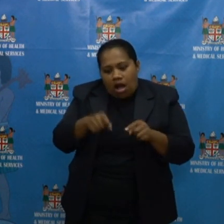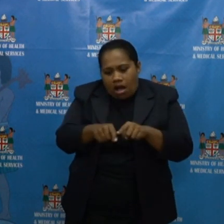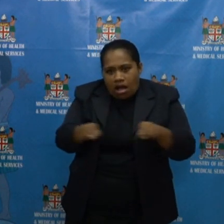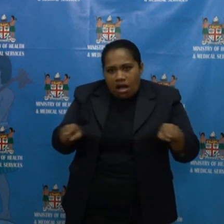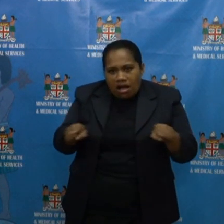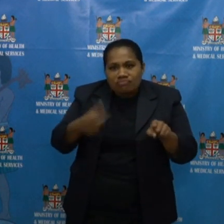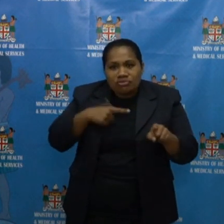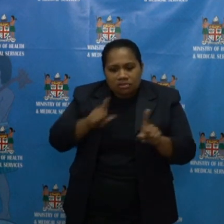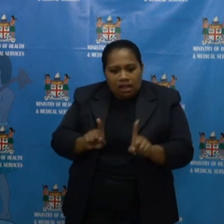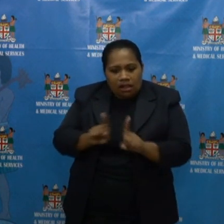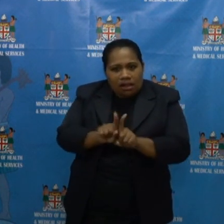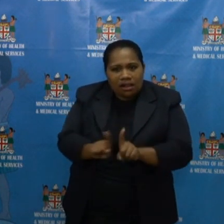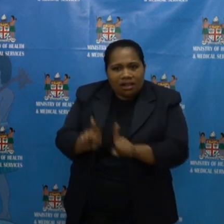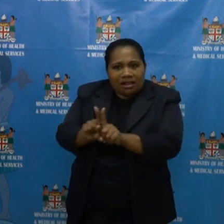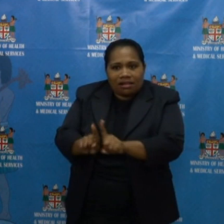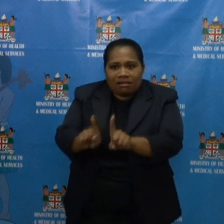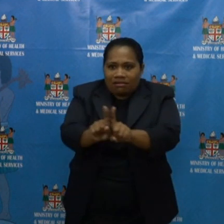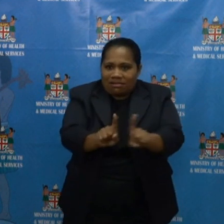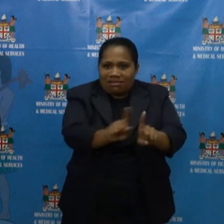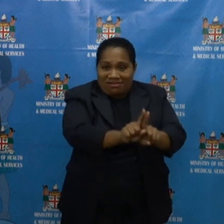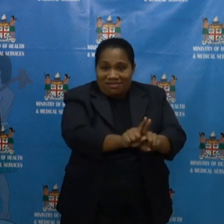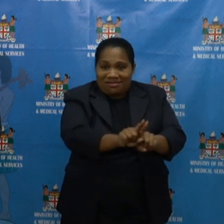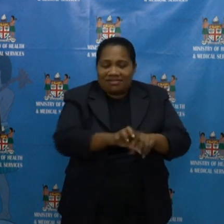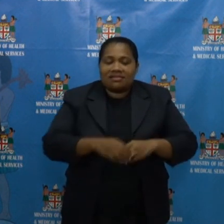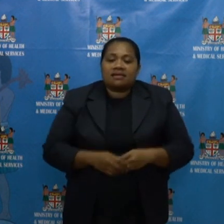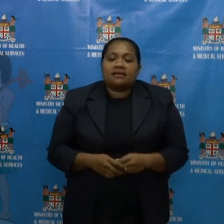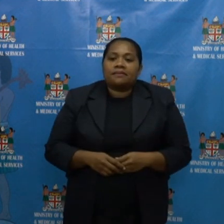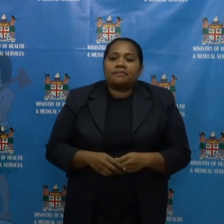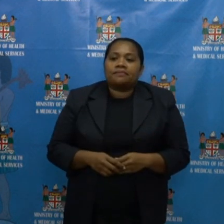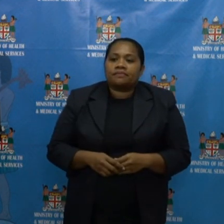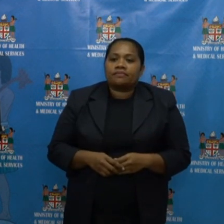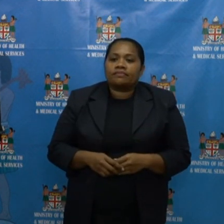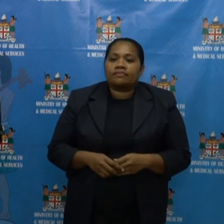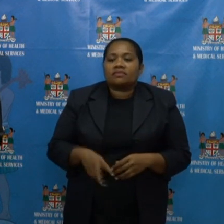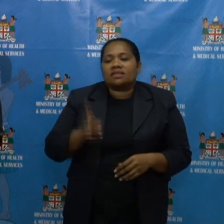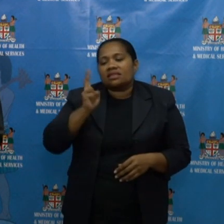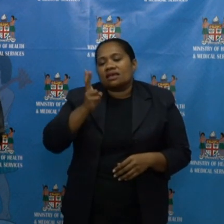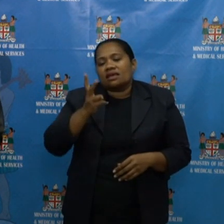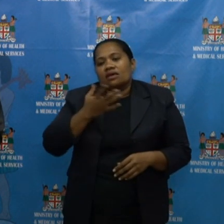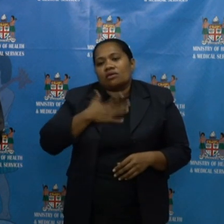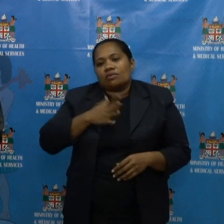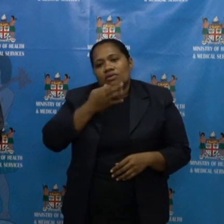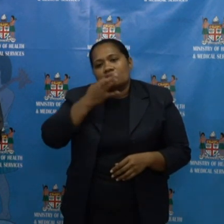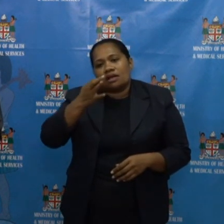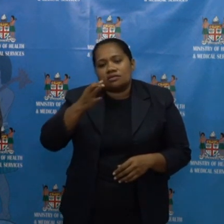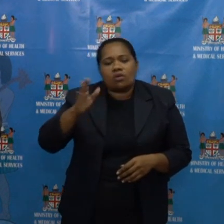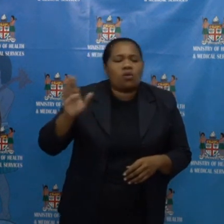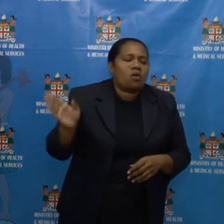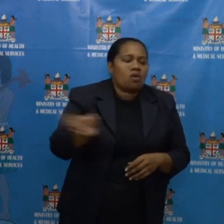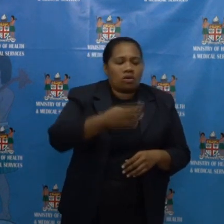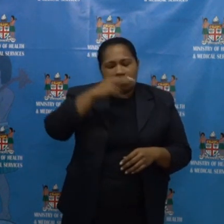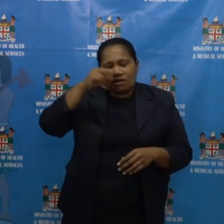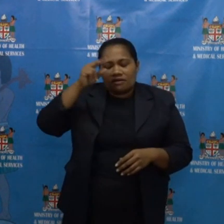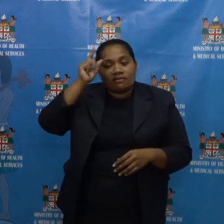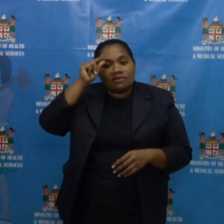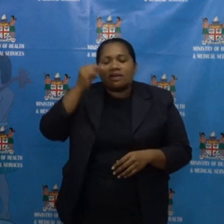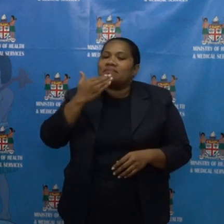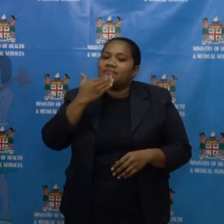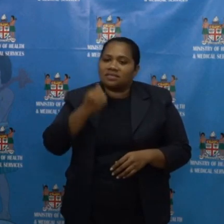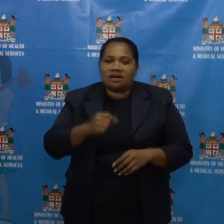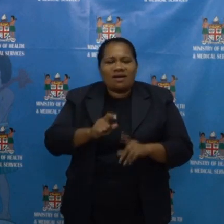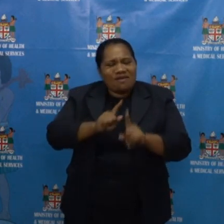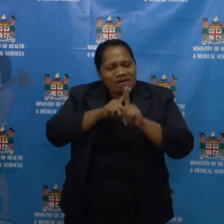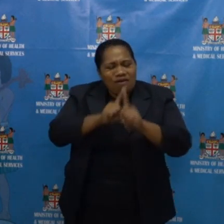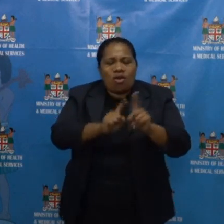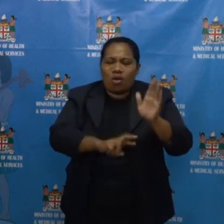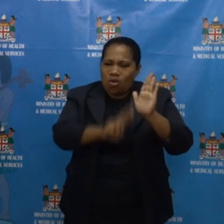contacts of existing cases. Again, I want to urge all Fijians to stay the course and follow the measures that are necessary to